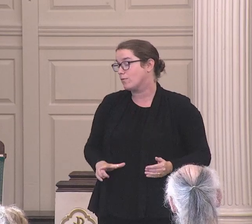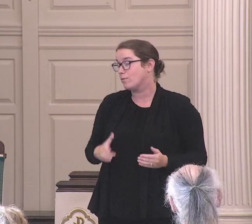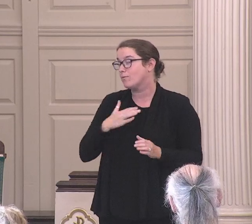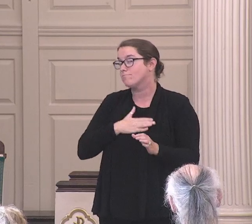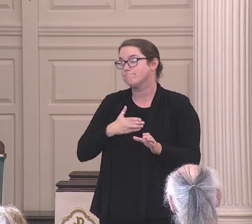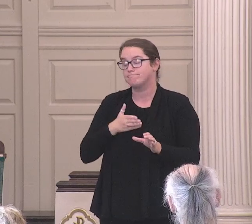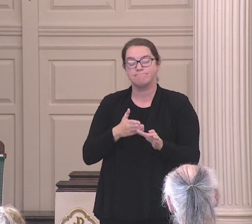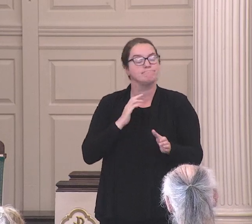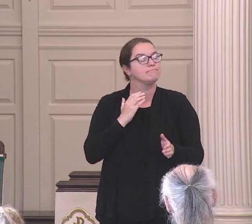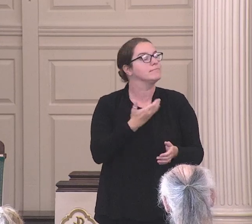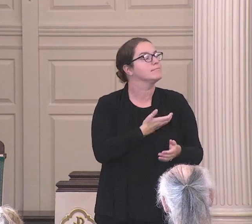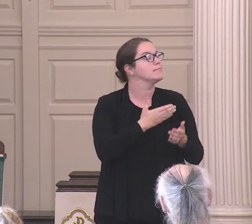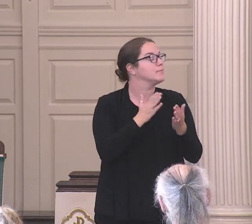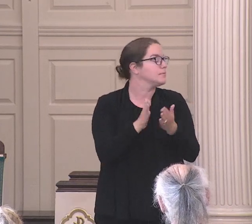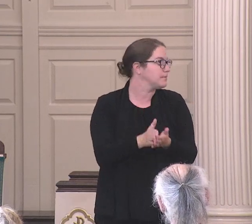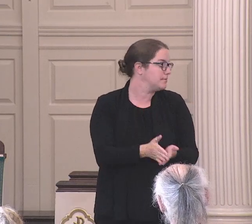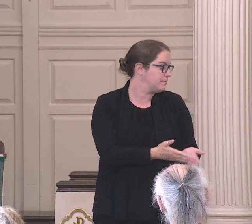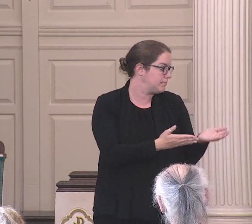hear our prayer.